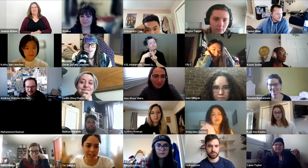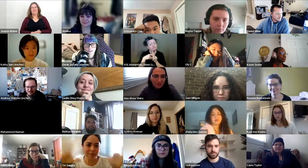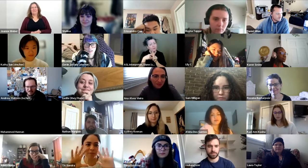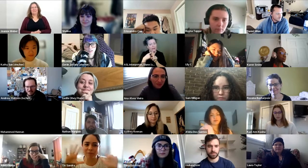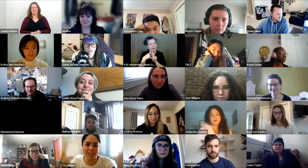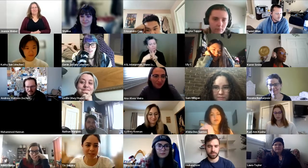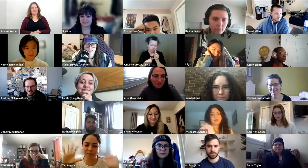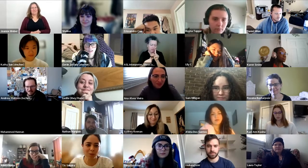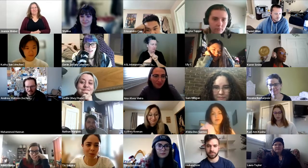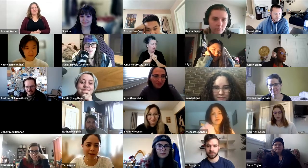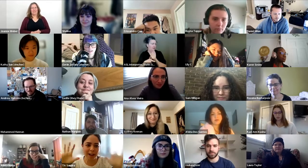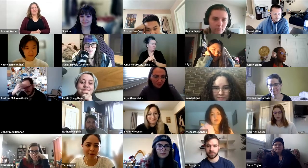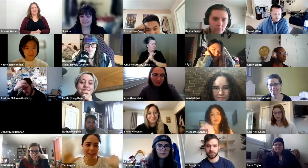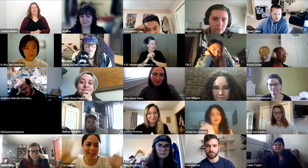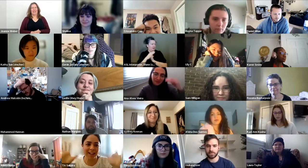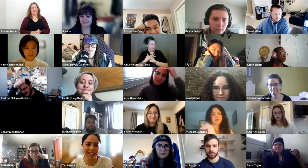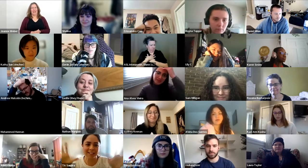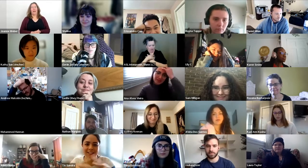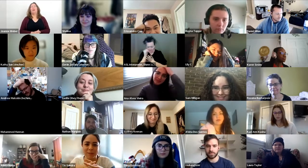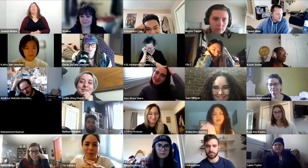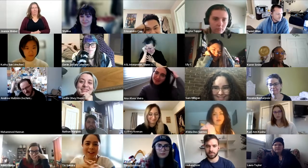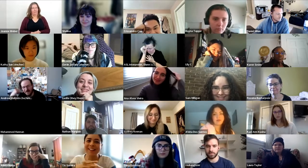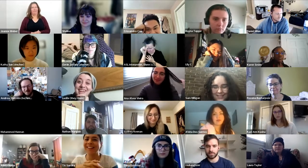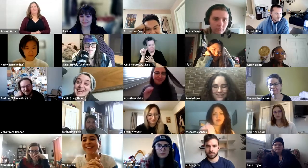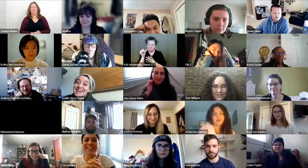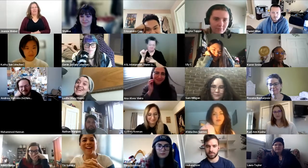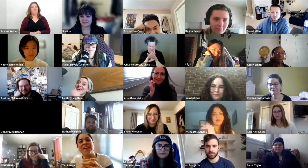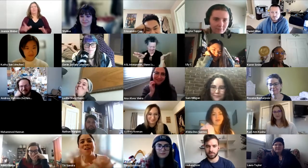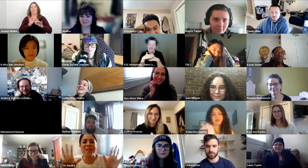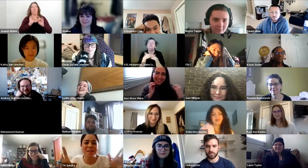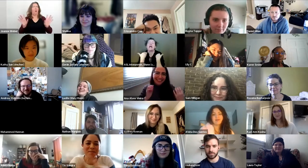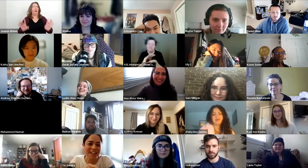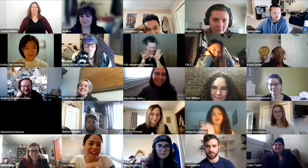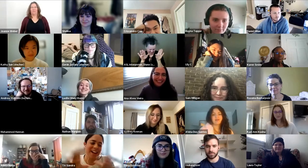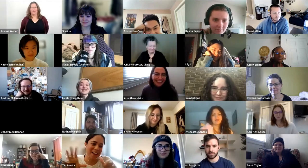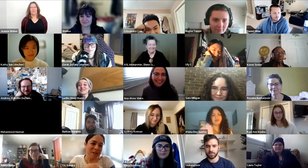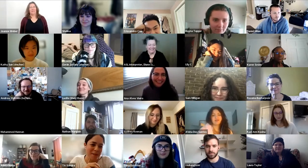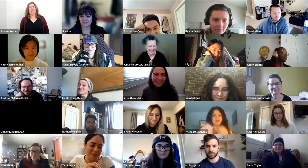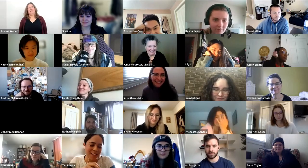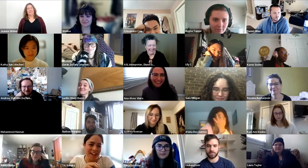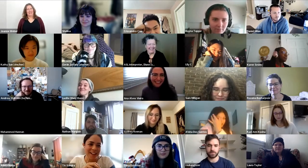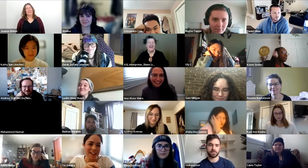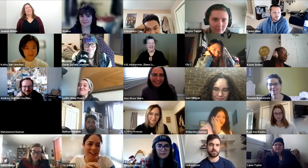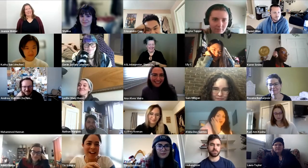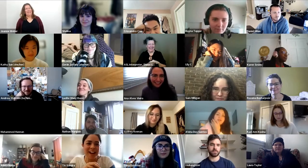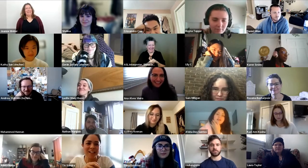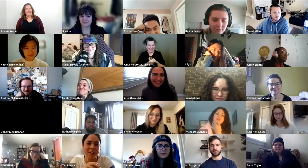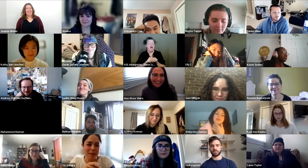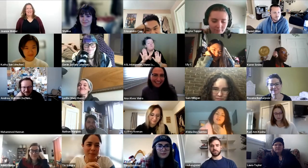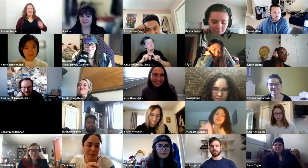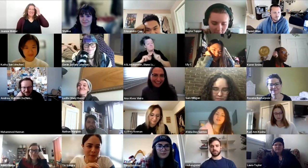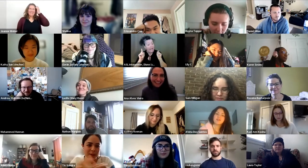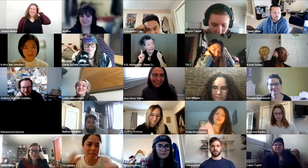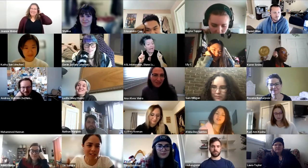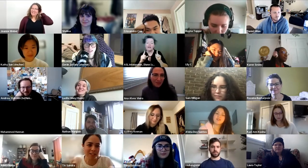minus 30. It's too long now. Like I can't anymore. But I'm happy. It is bad. I love